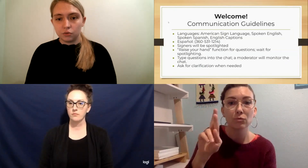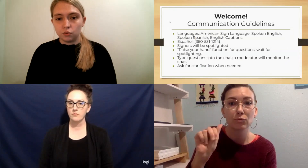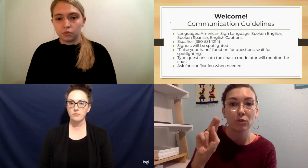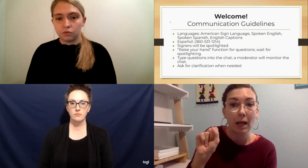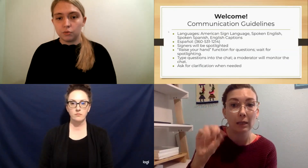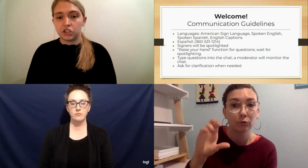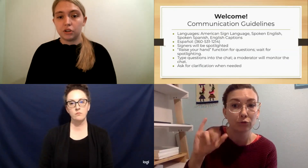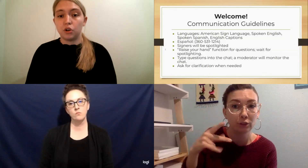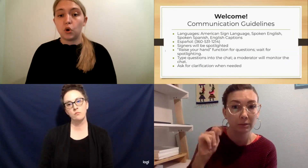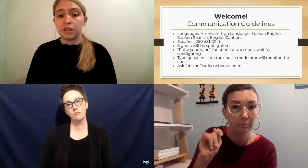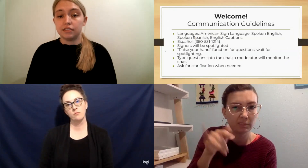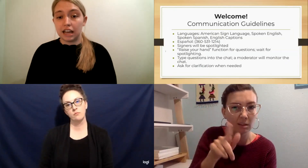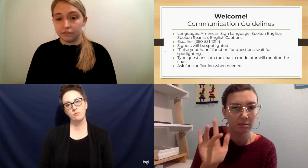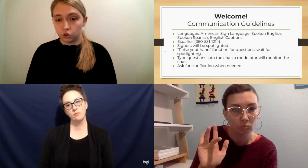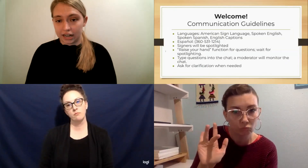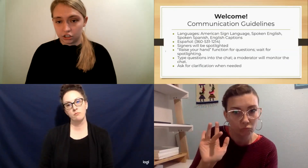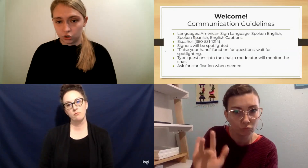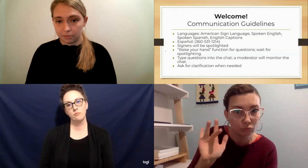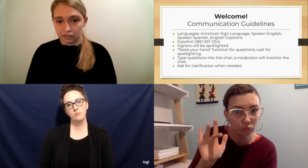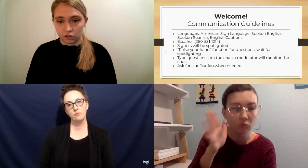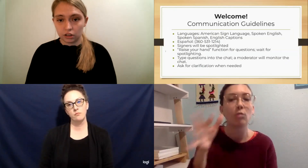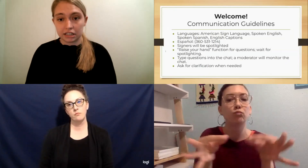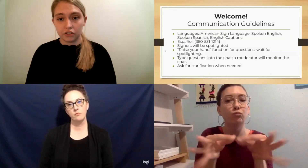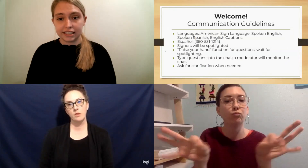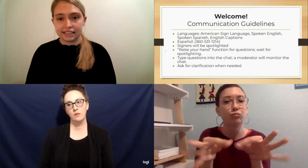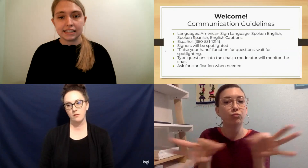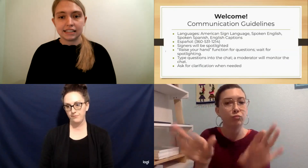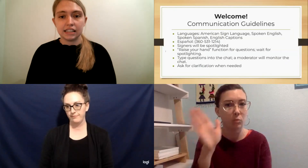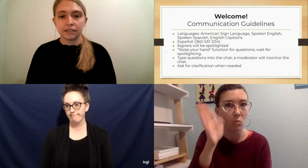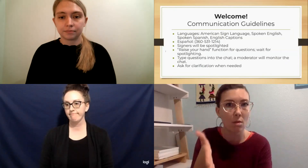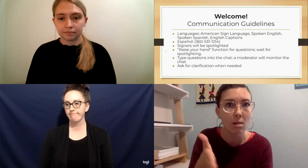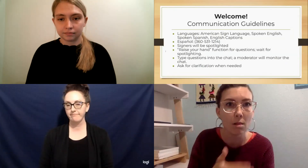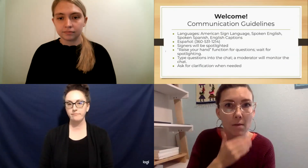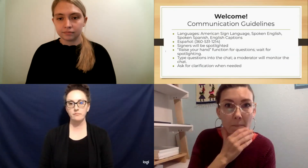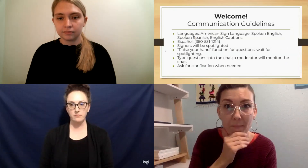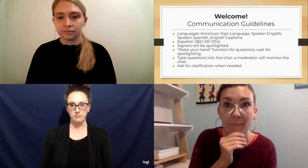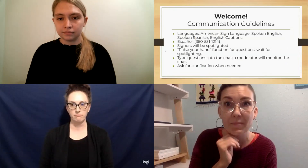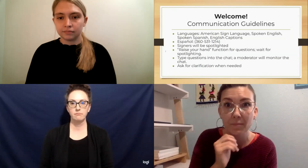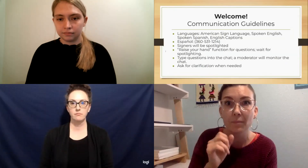CC, which will open the live transcript if you click on the CC.